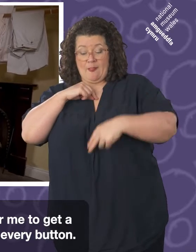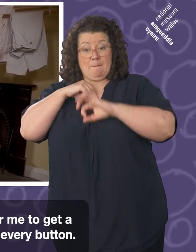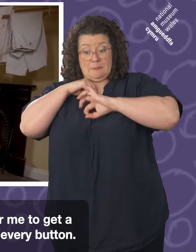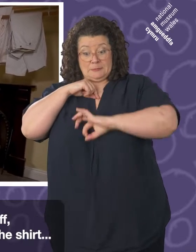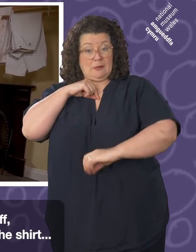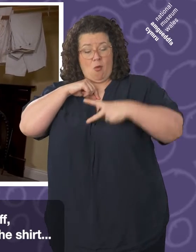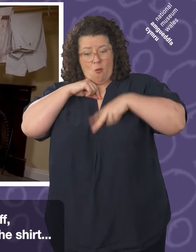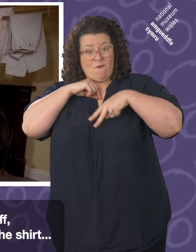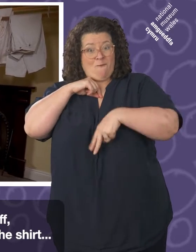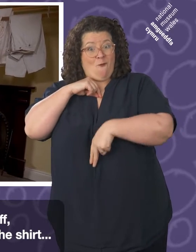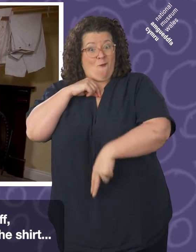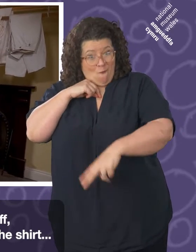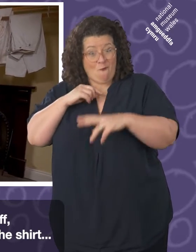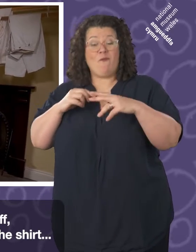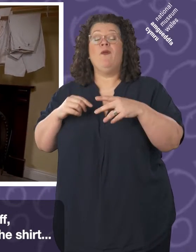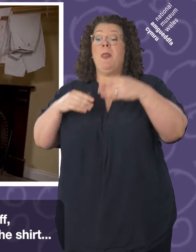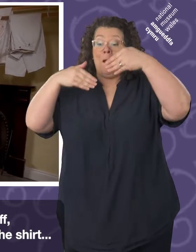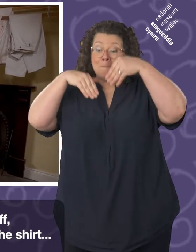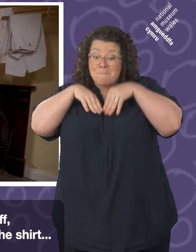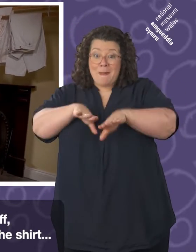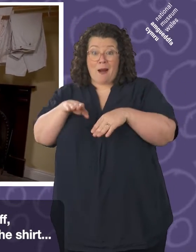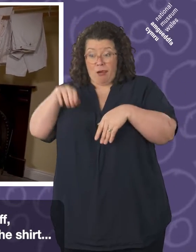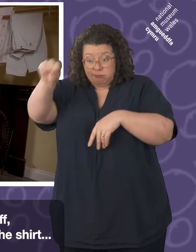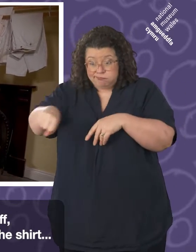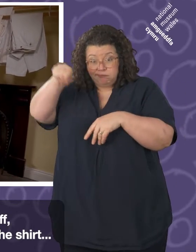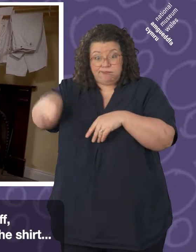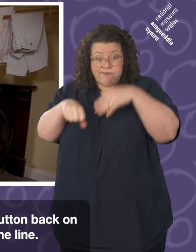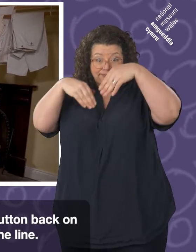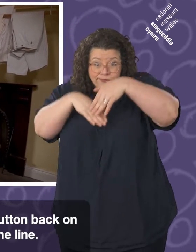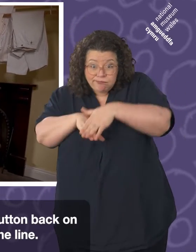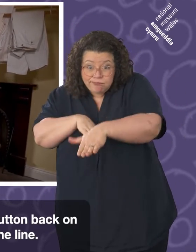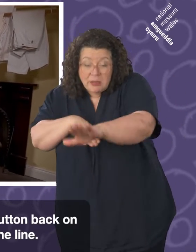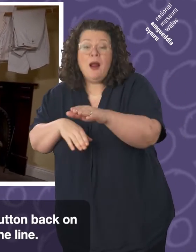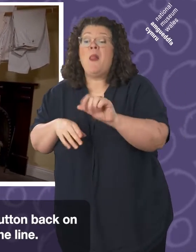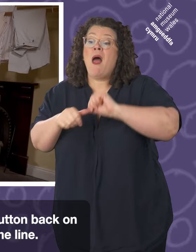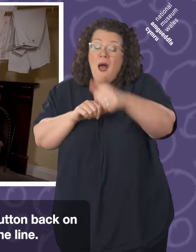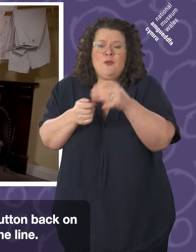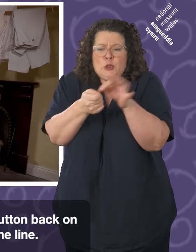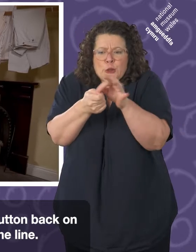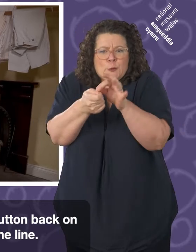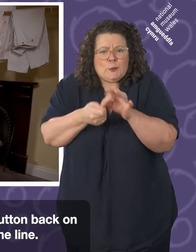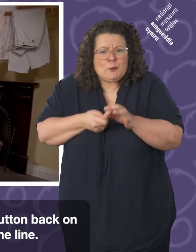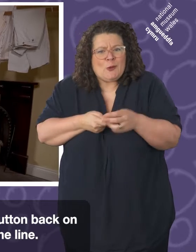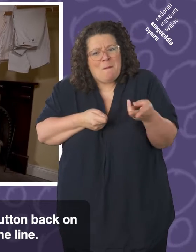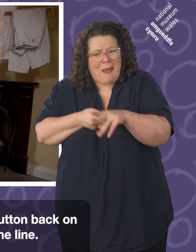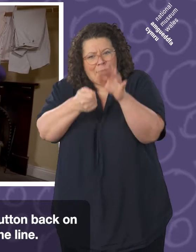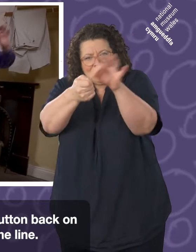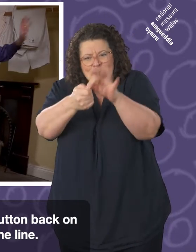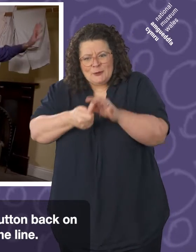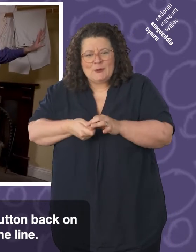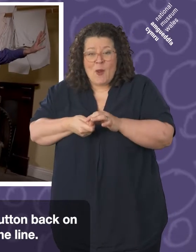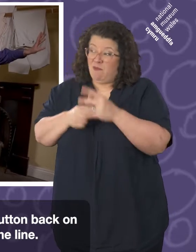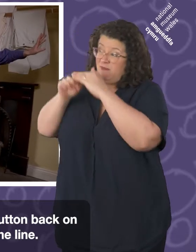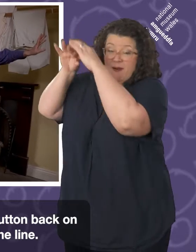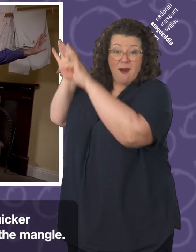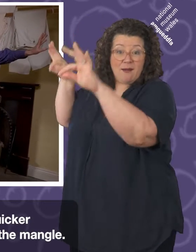every button, cut them off, and then mangle the shirt, and then sew every button back on and hang